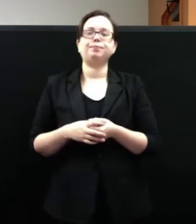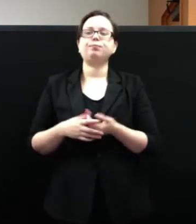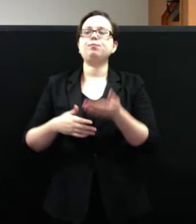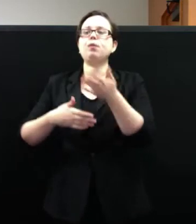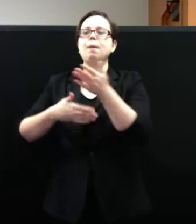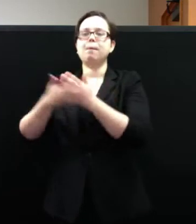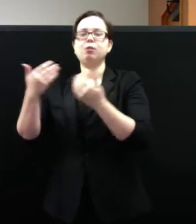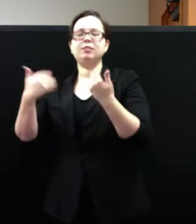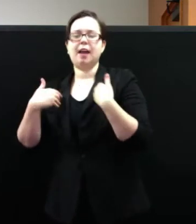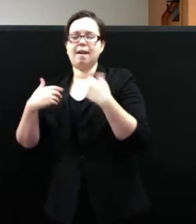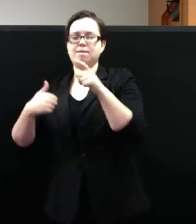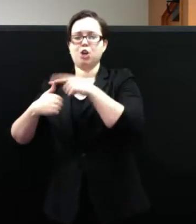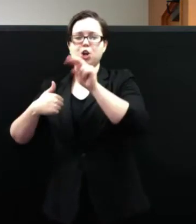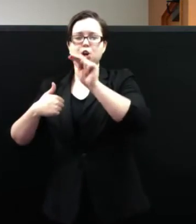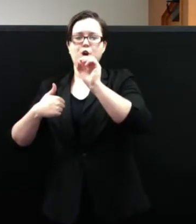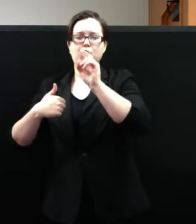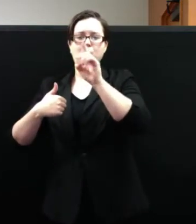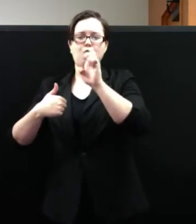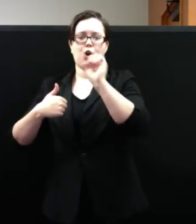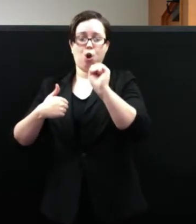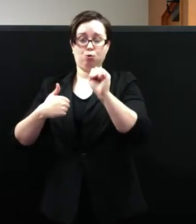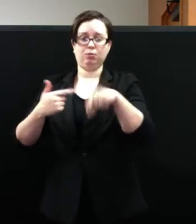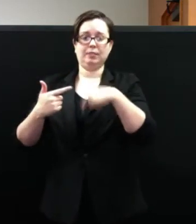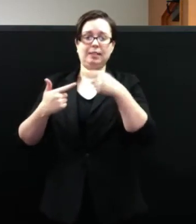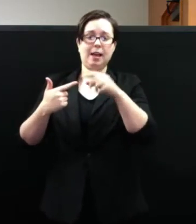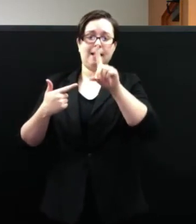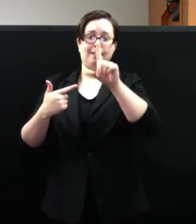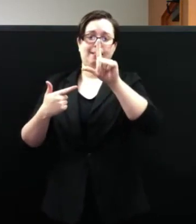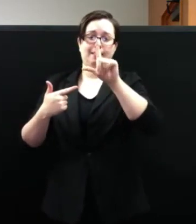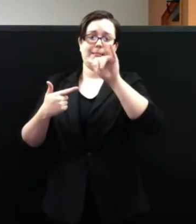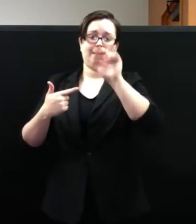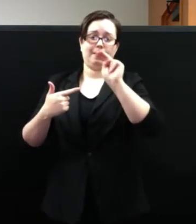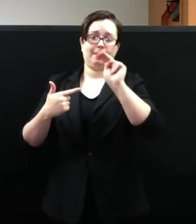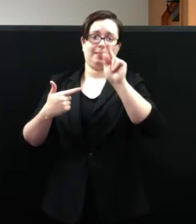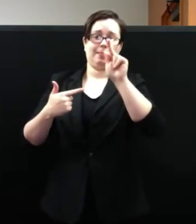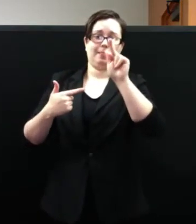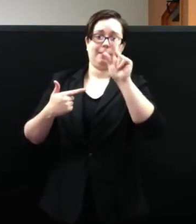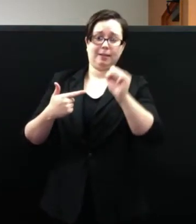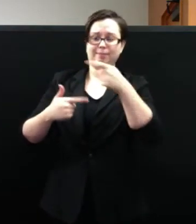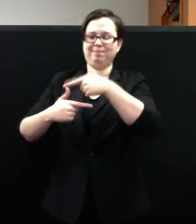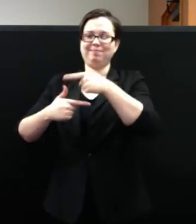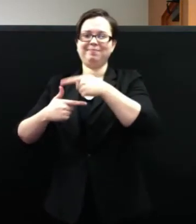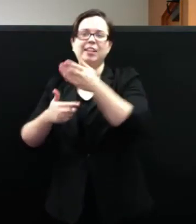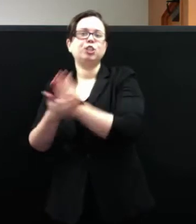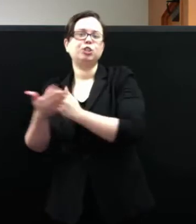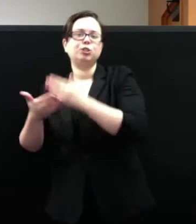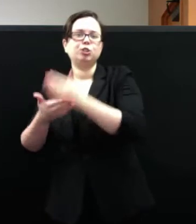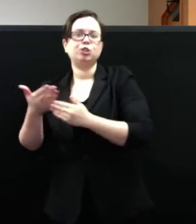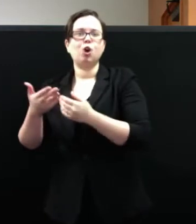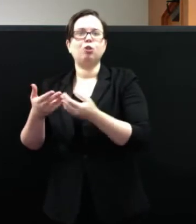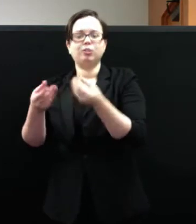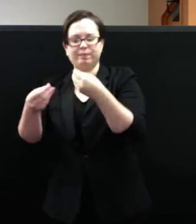and links. So nodes represent the tangible objects like the toaster and people, and links represent